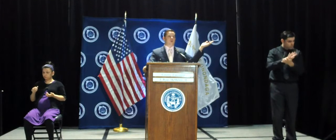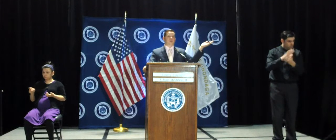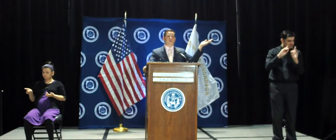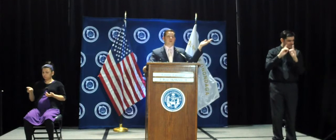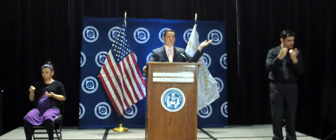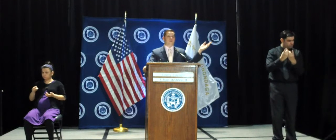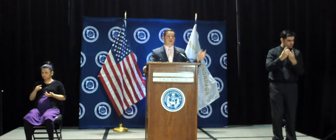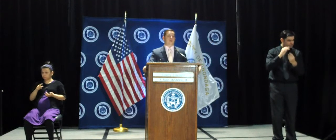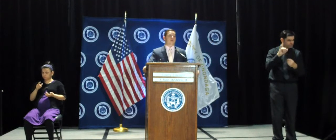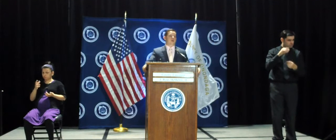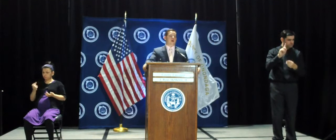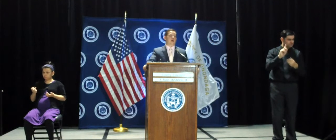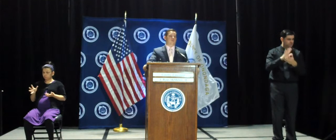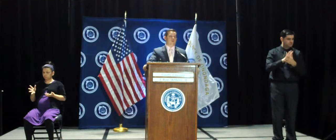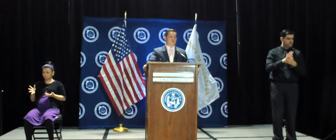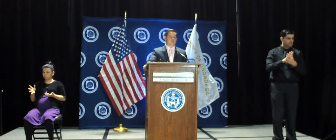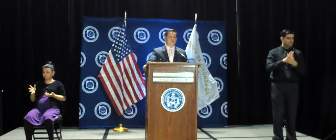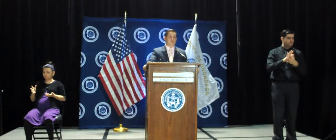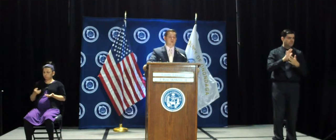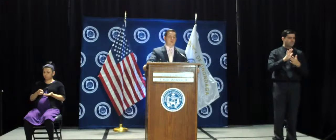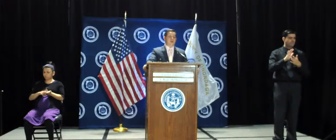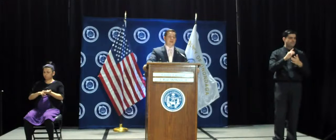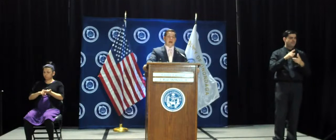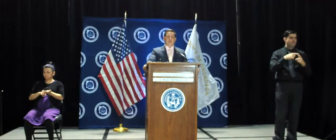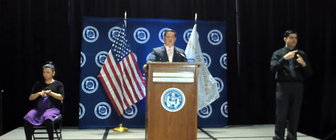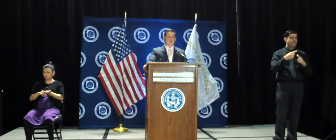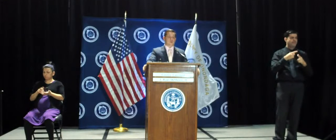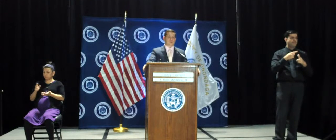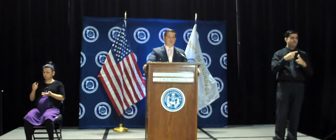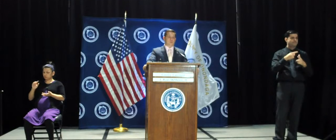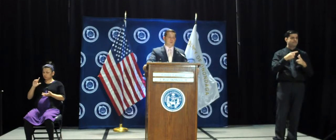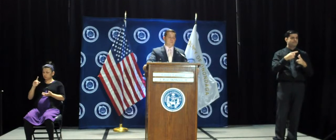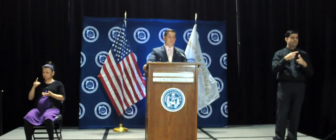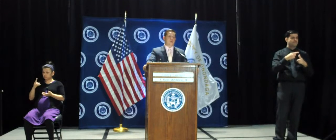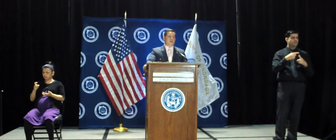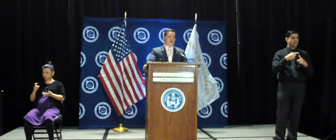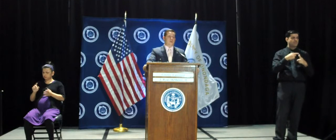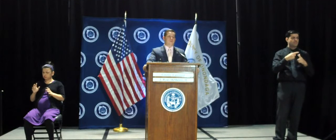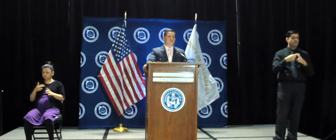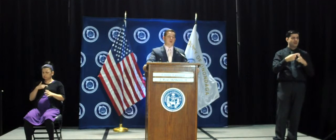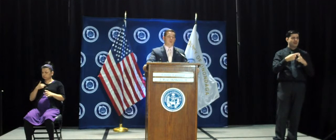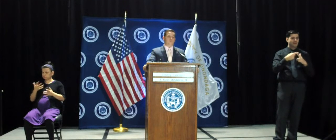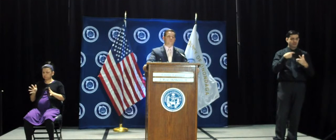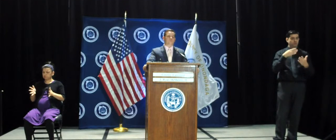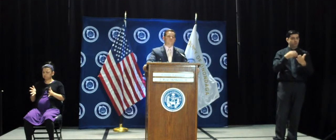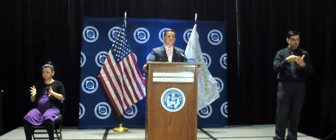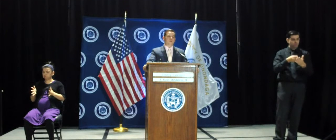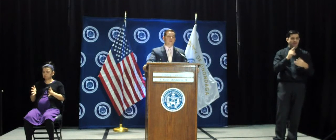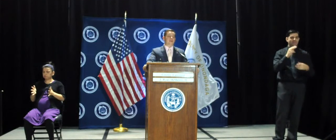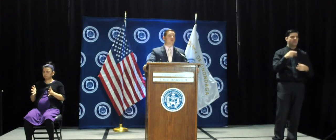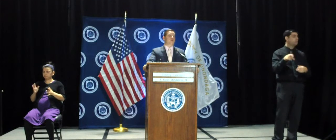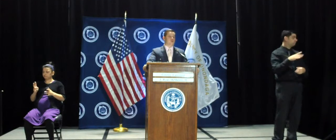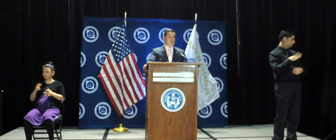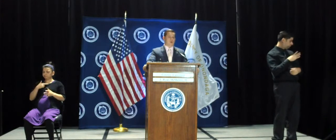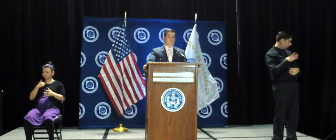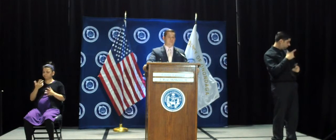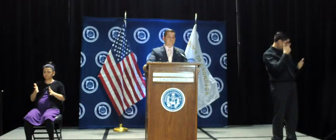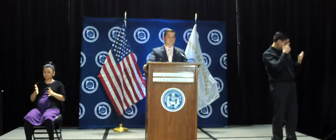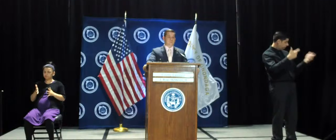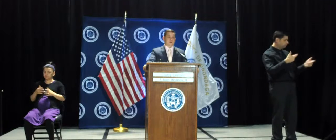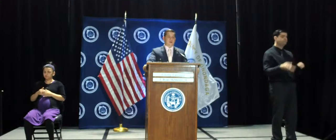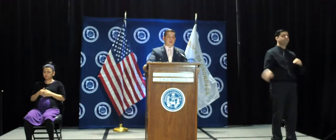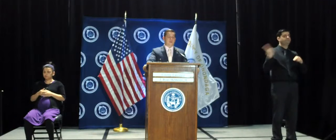probably 20–30% for those communities? Not a good situation to be in. So that's where this was